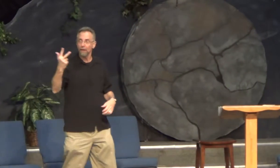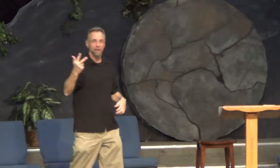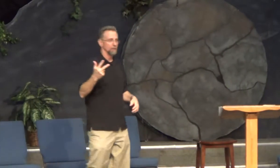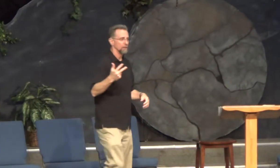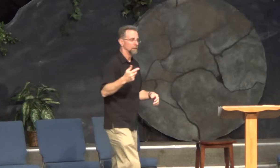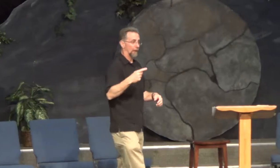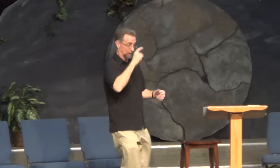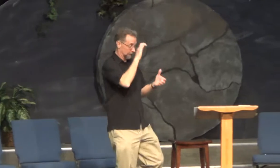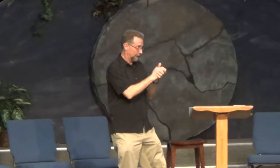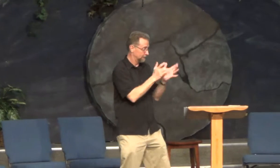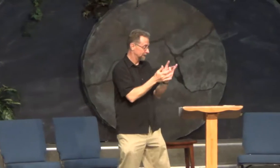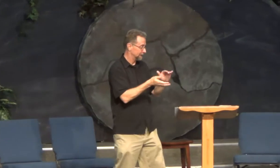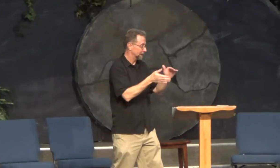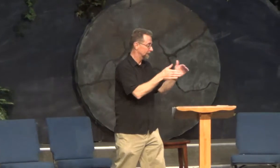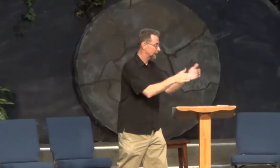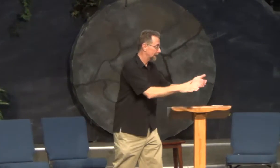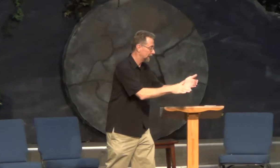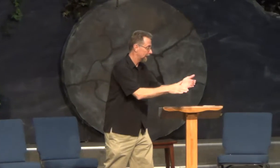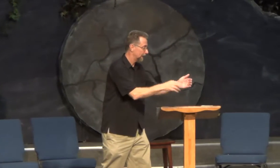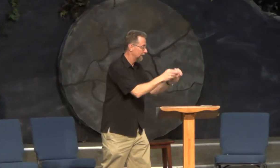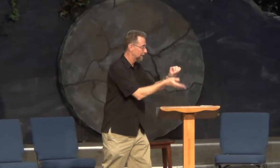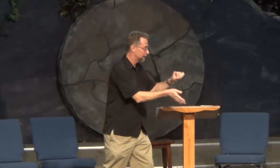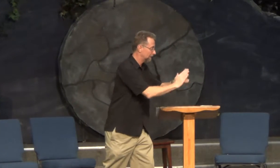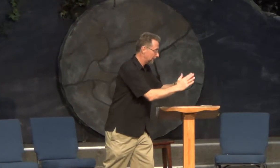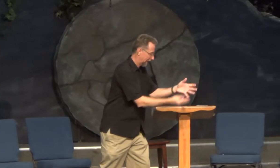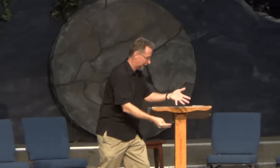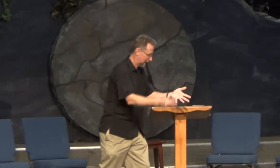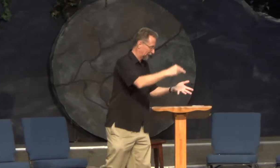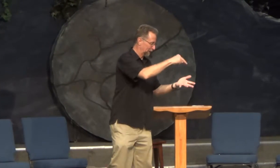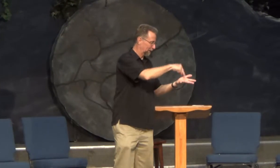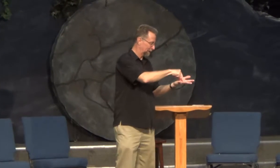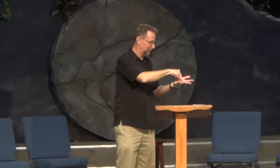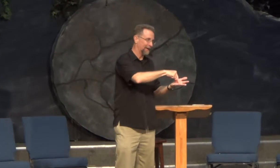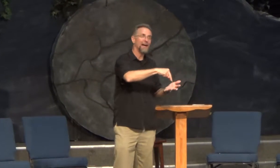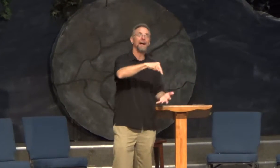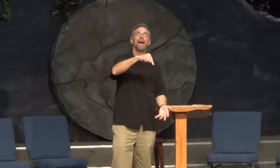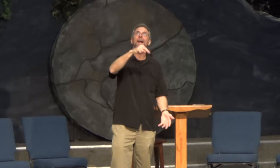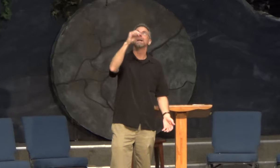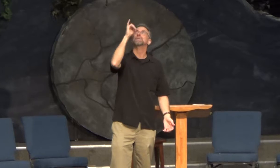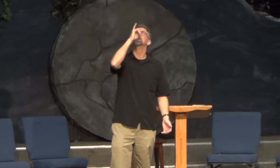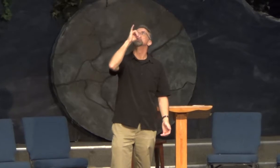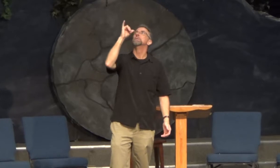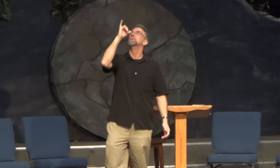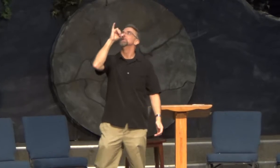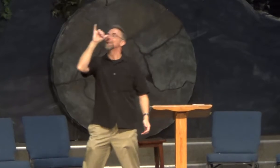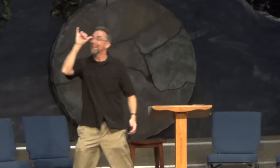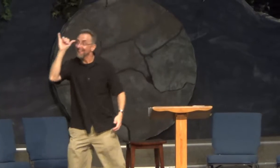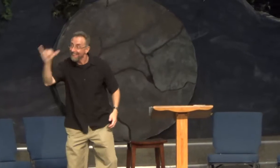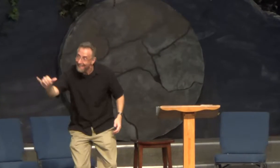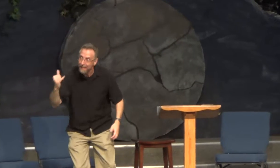that save us? But if we believe that he died, that he was buried and then raised again, wow,